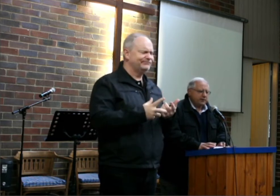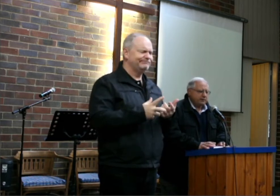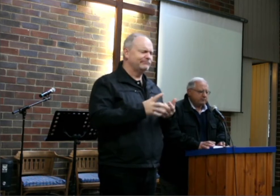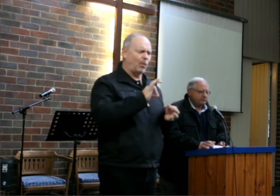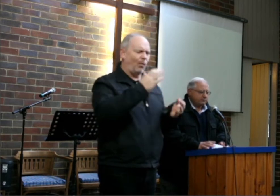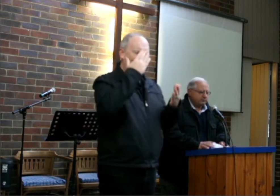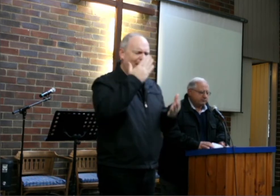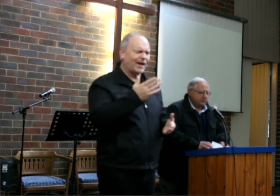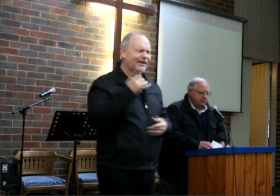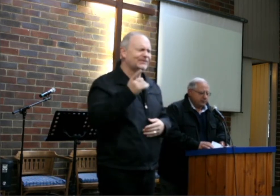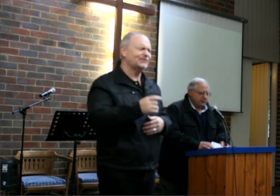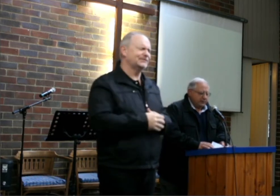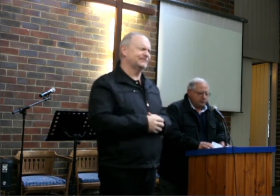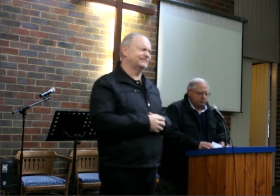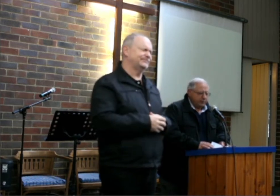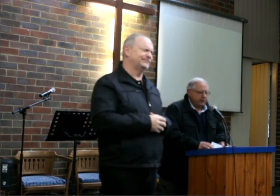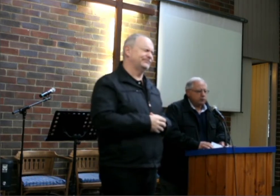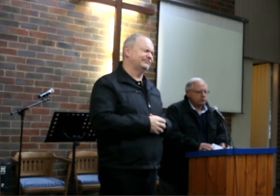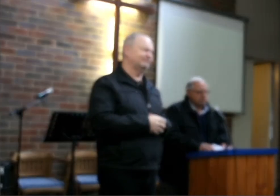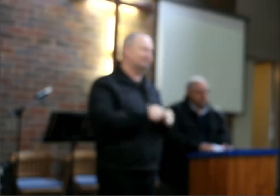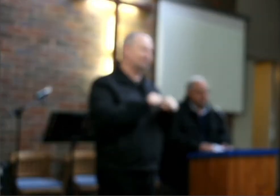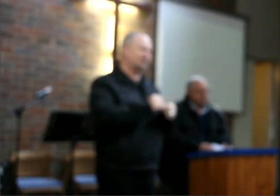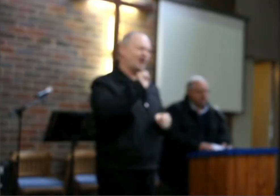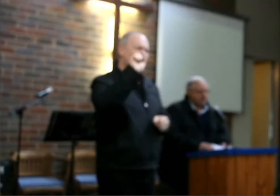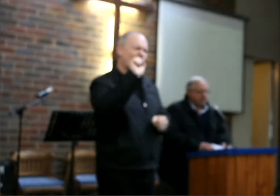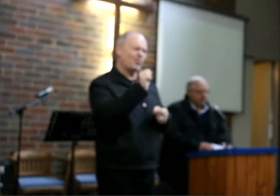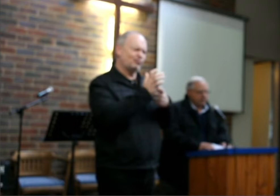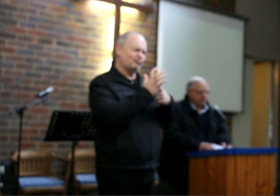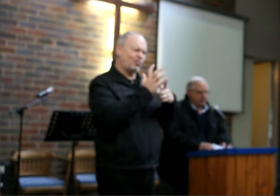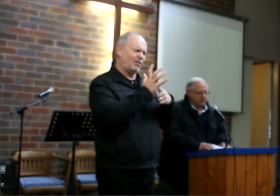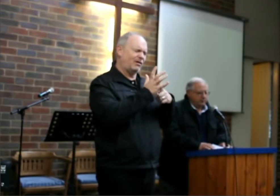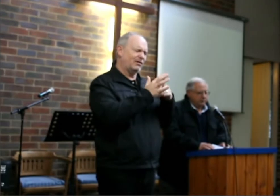disobey them and break your rules.